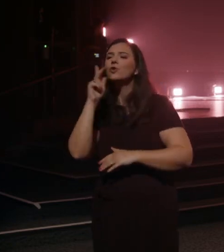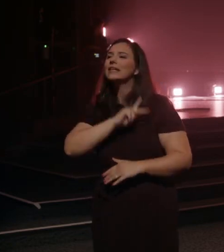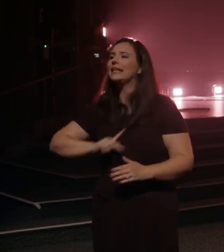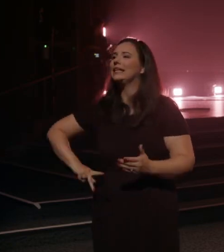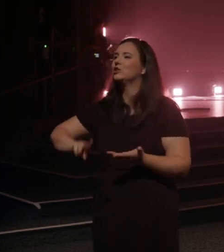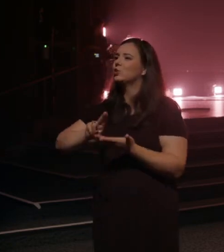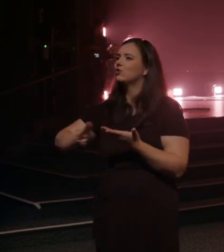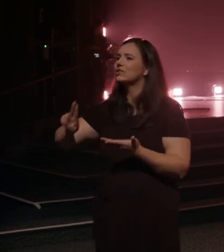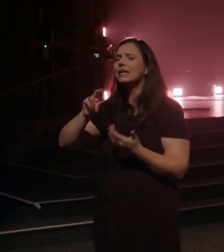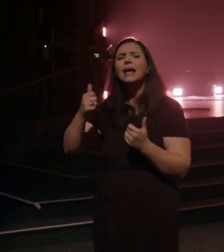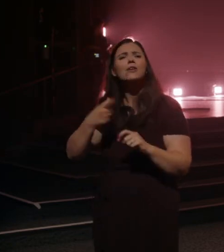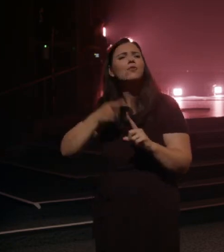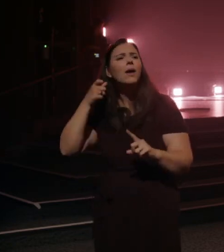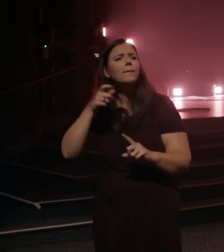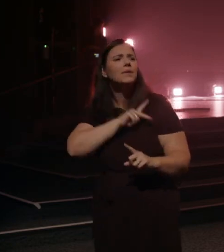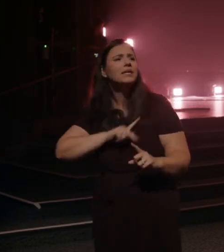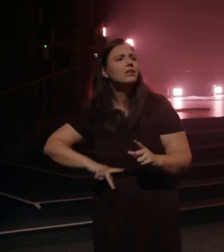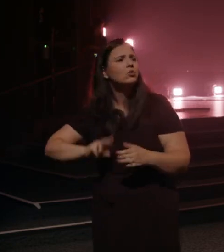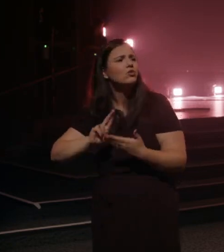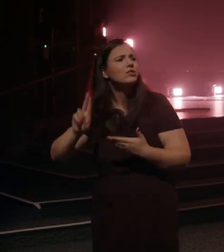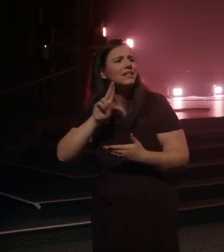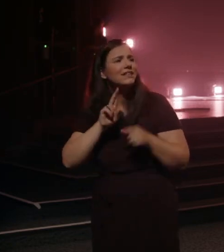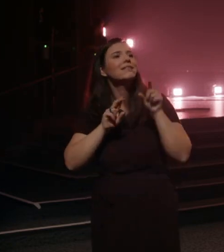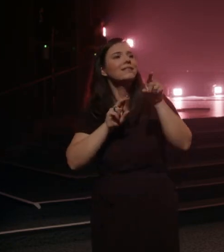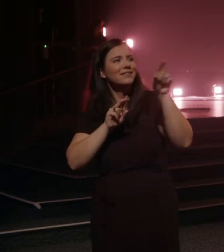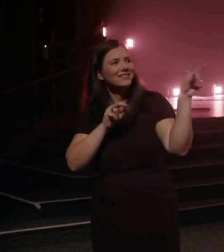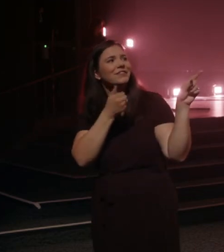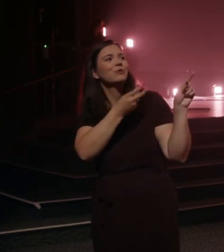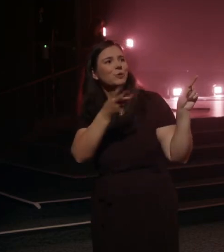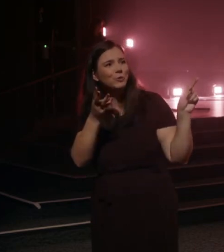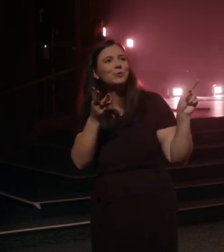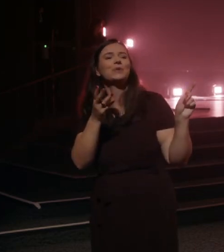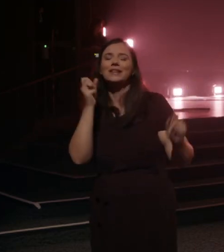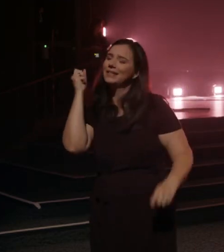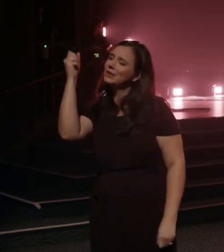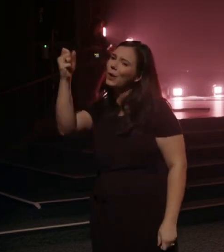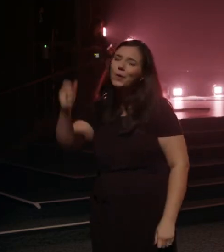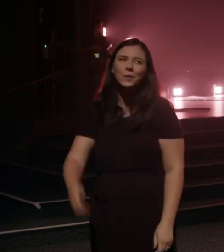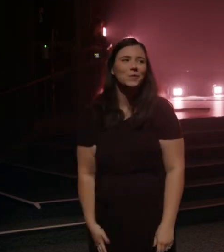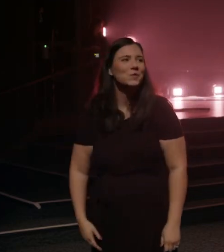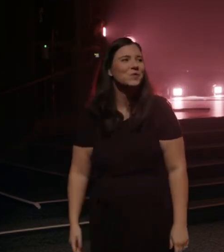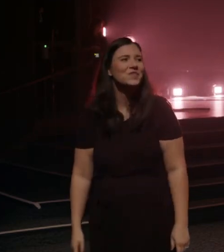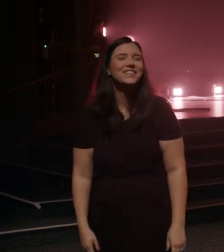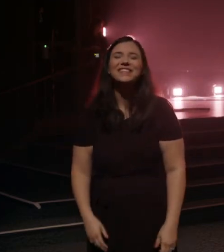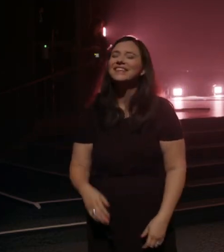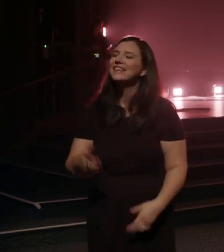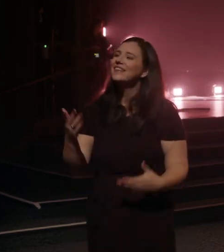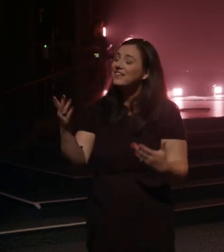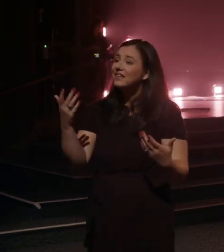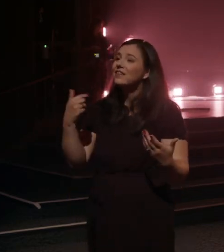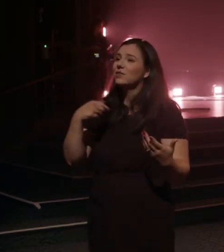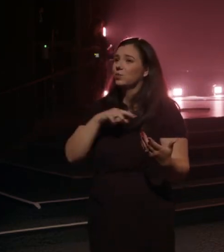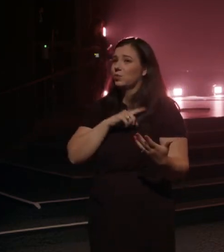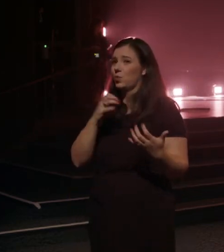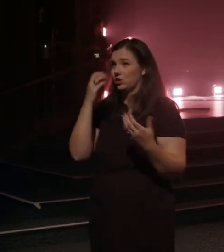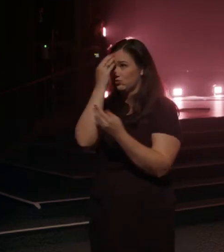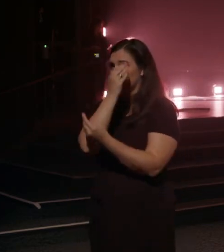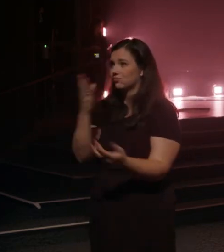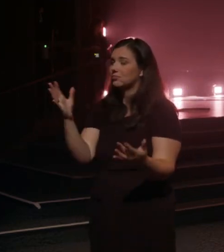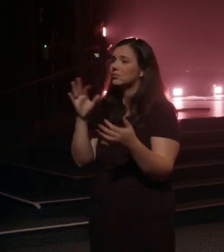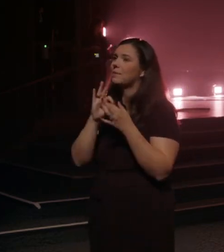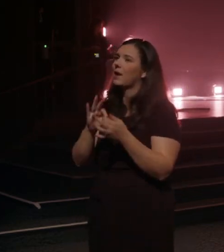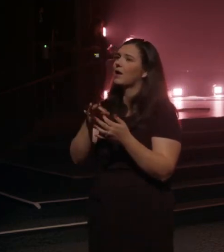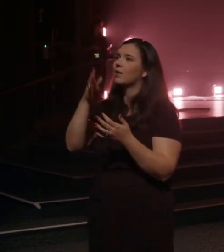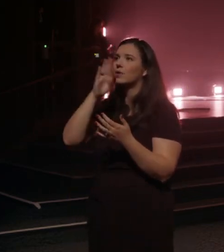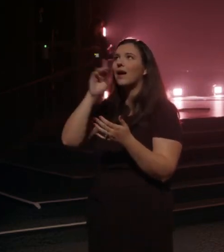University. Anybody from the King's University in here today? Let's go. Well, listen, we want to tell you about